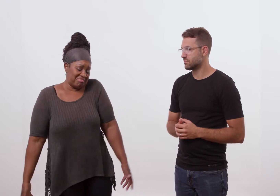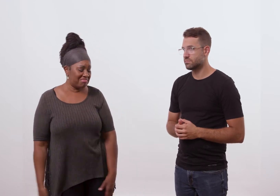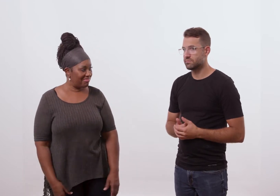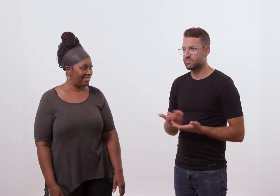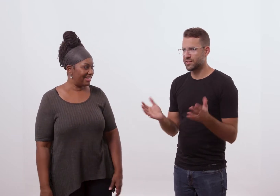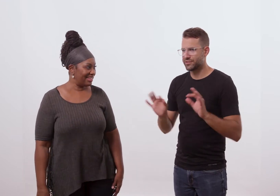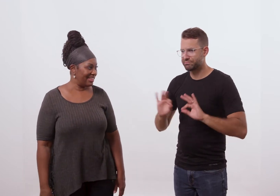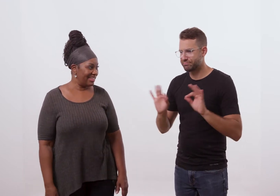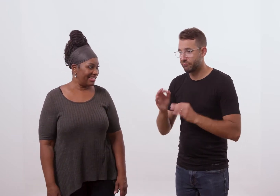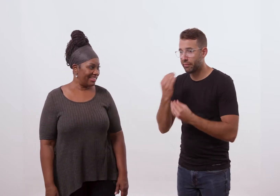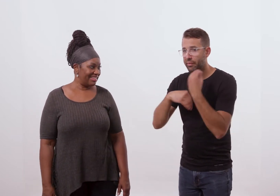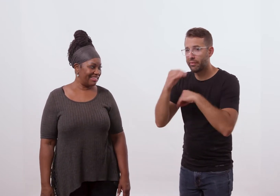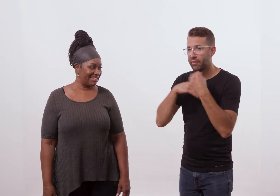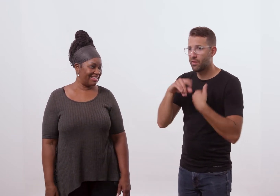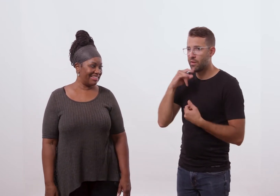anyway?